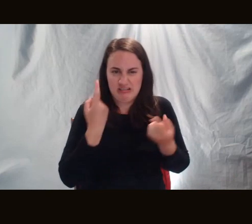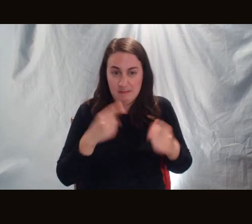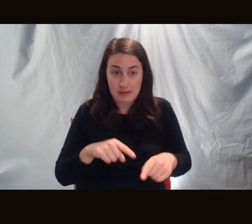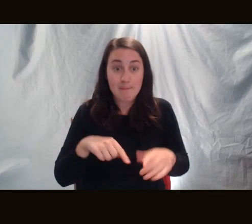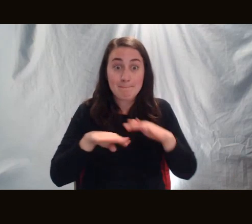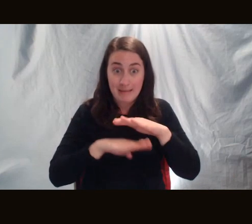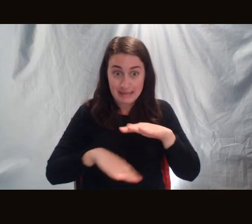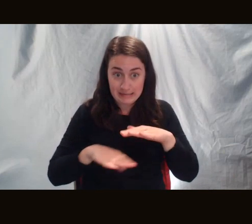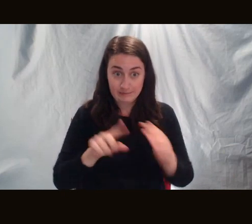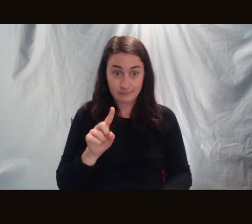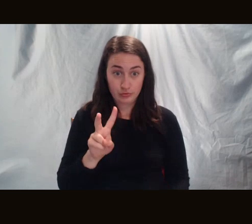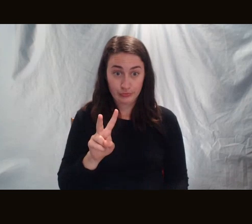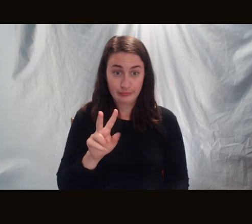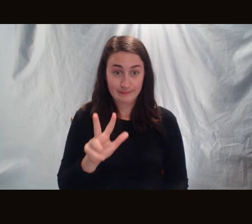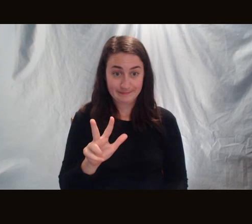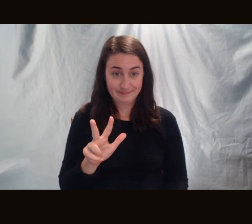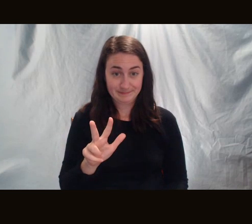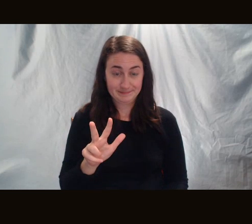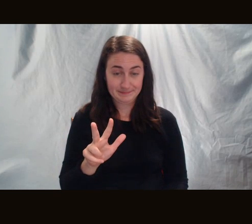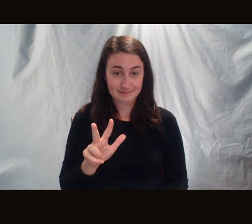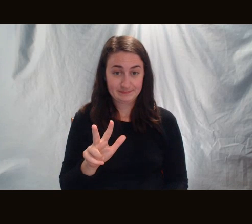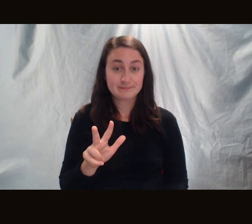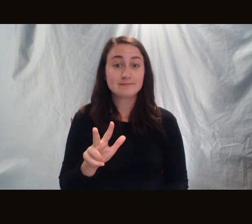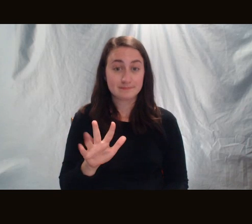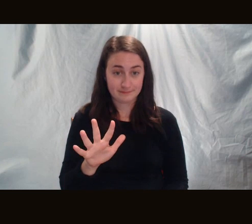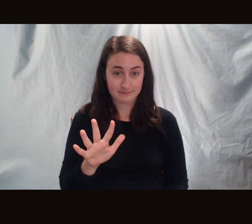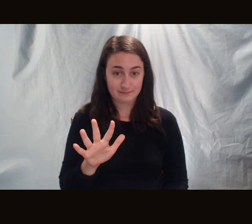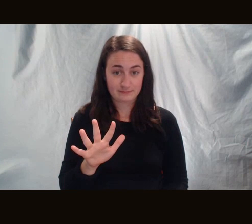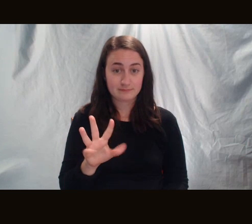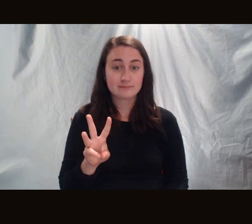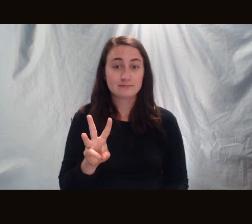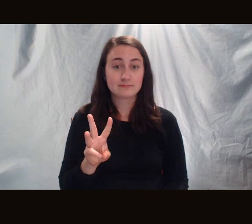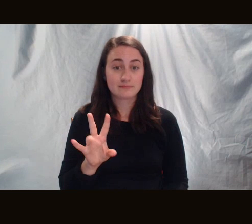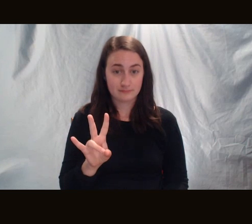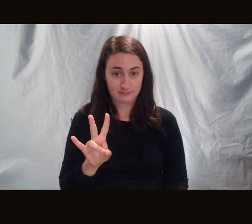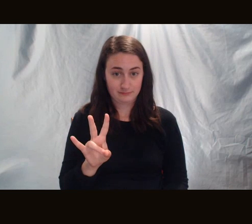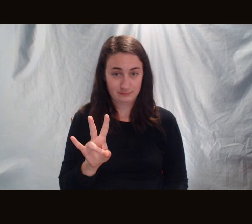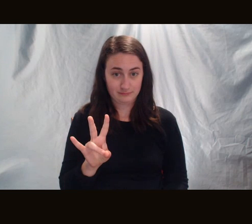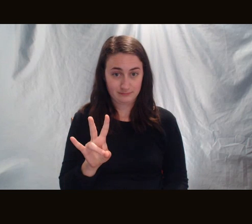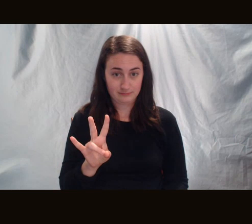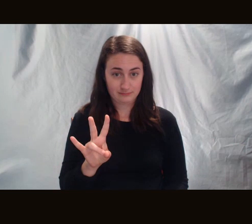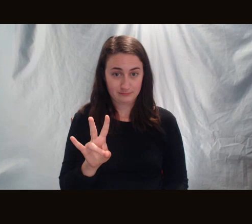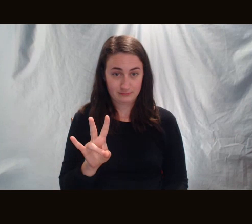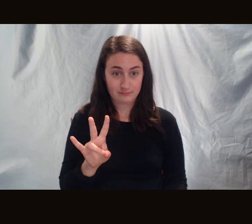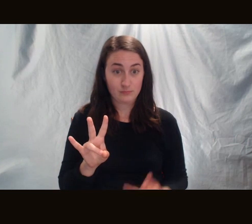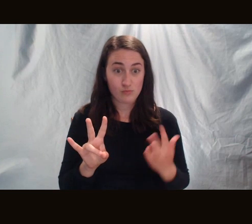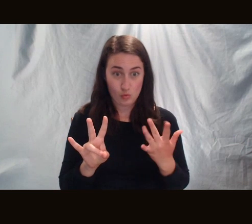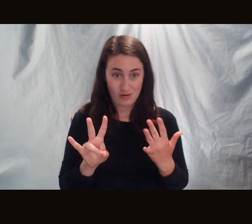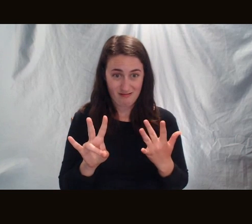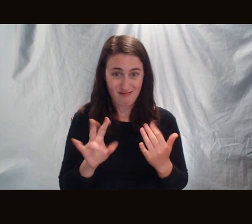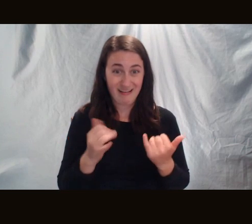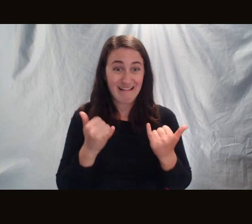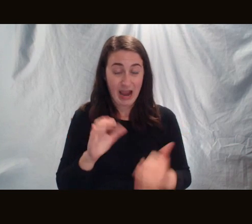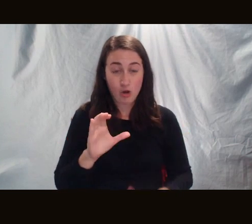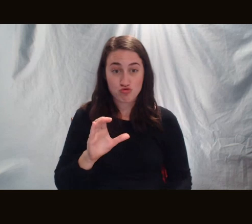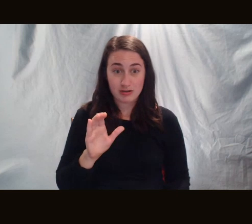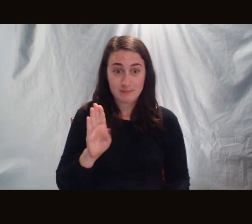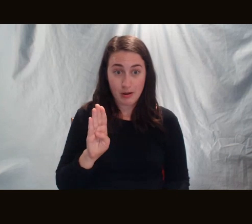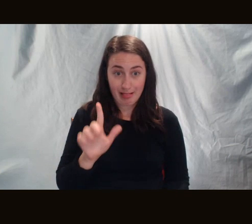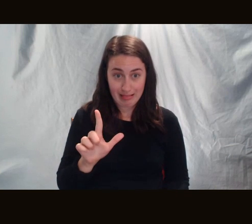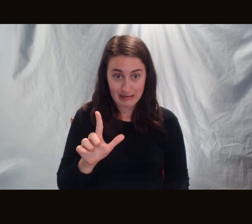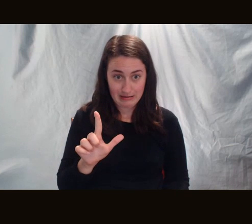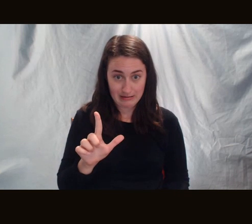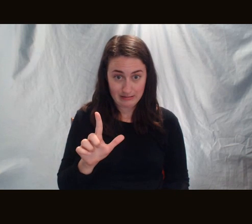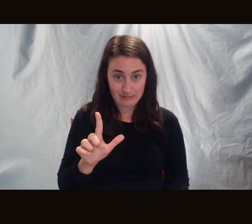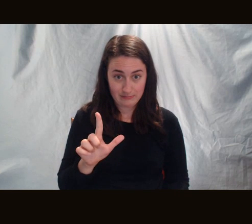Basic, 1, 2, 3, and hold here together. Now we have the crossbody lead. 3 steps